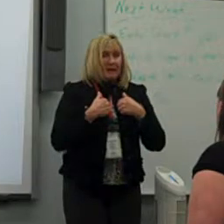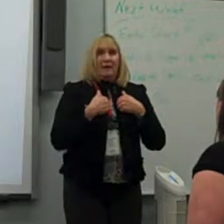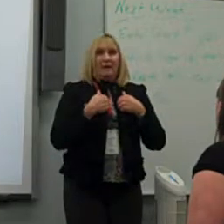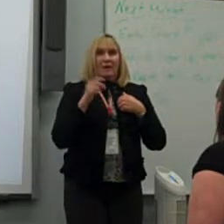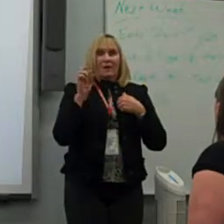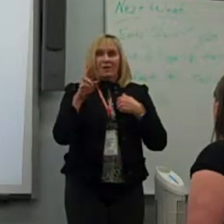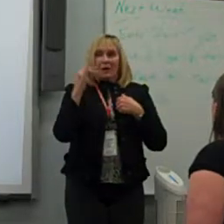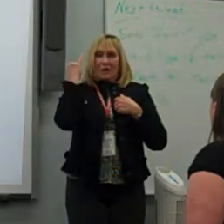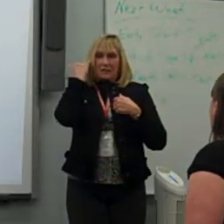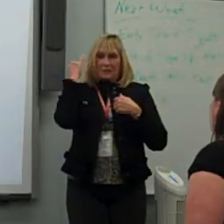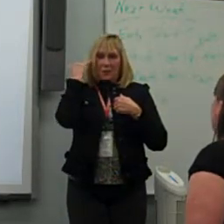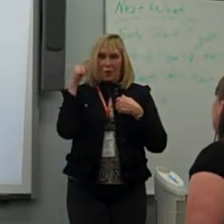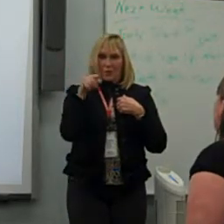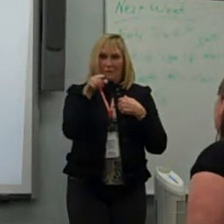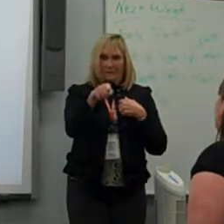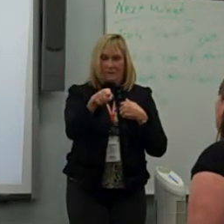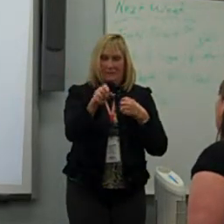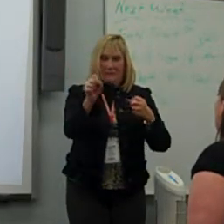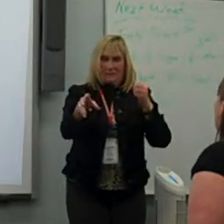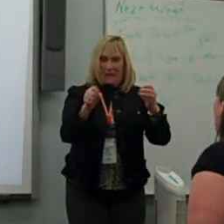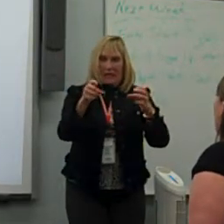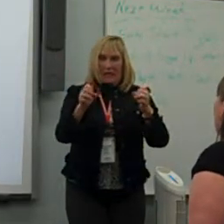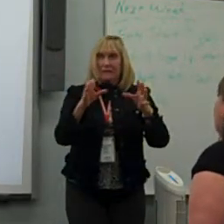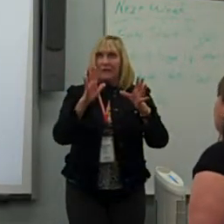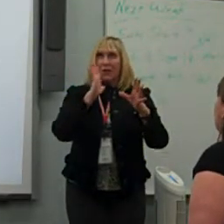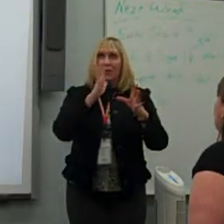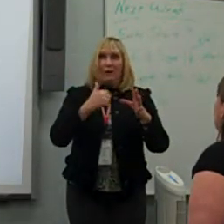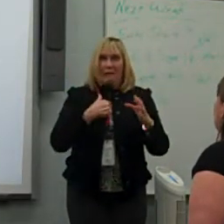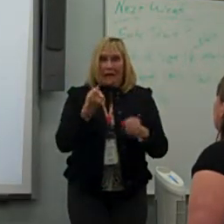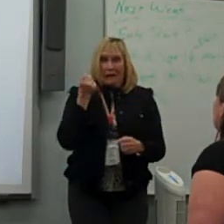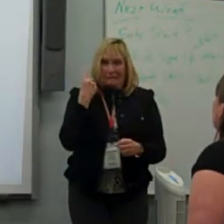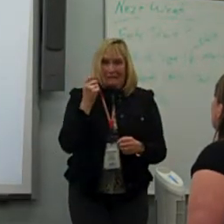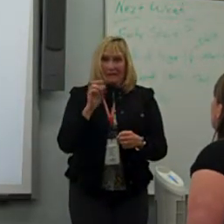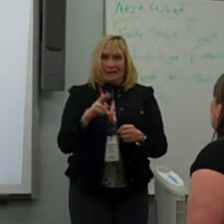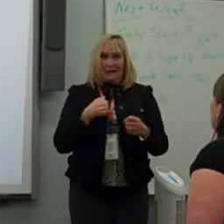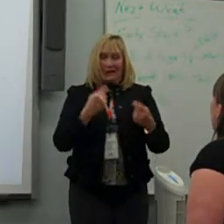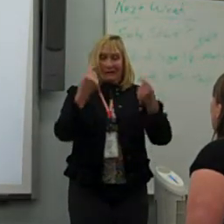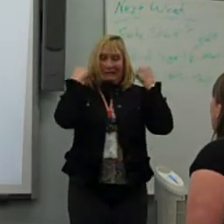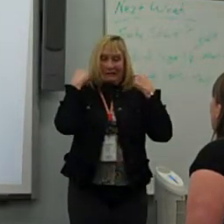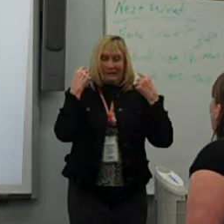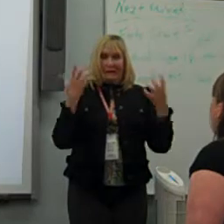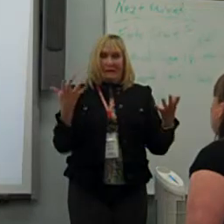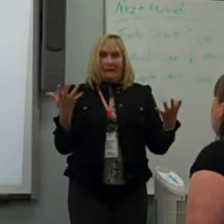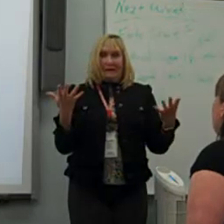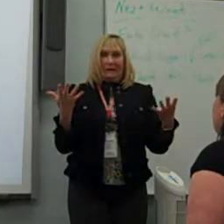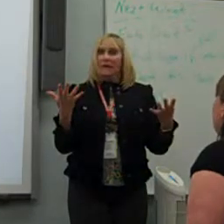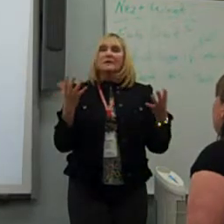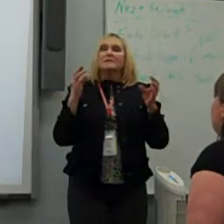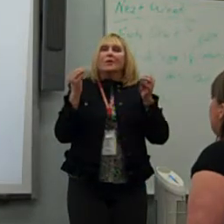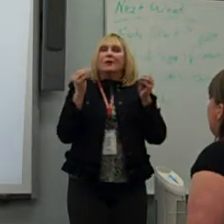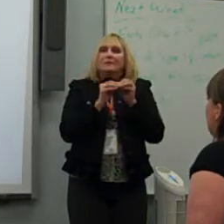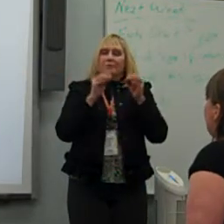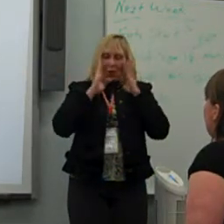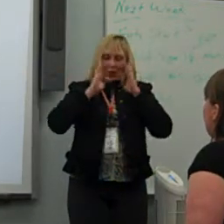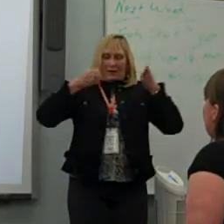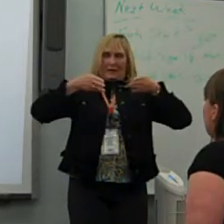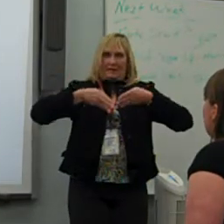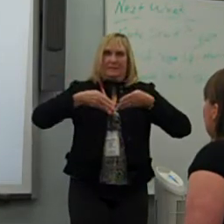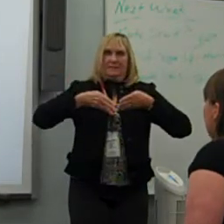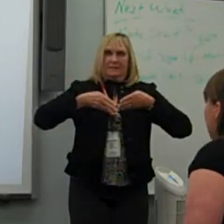skills. What am I doing as an interpreter, and how am I understanding it? Will I be able to understand the deaf person?